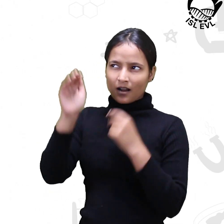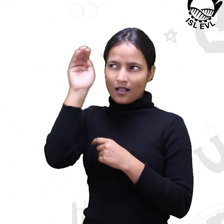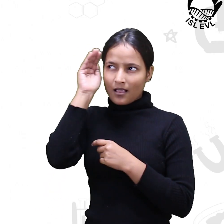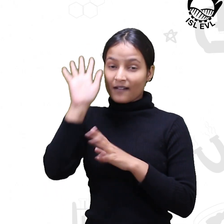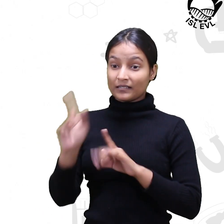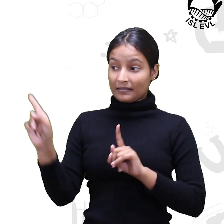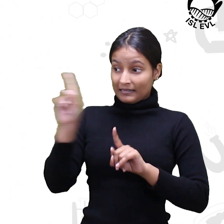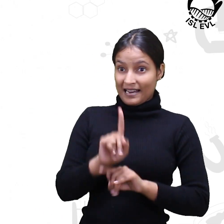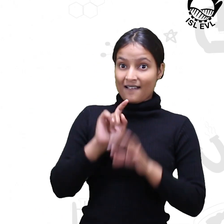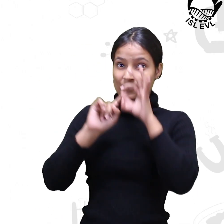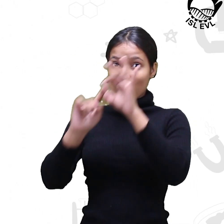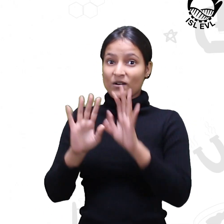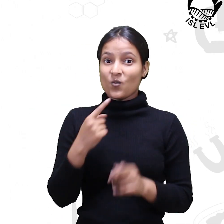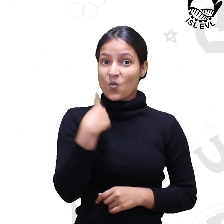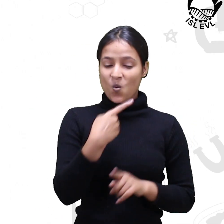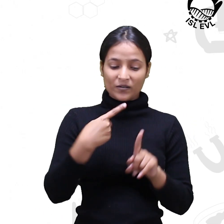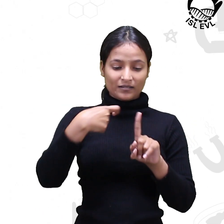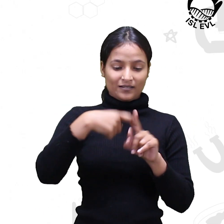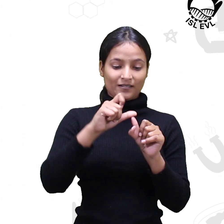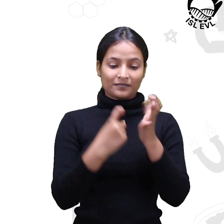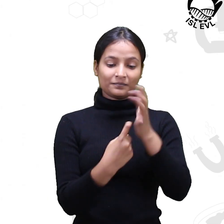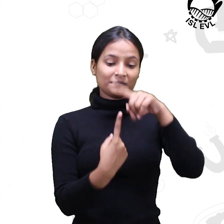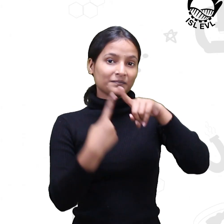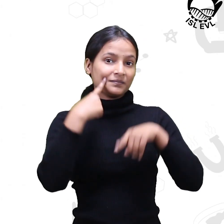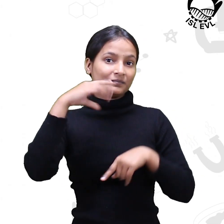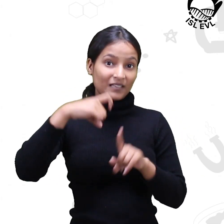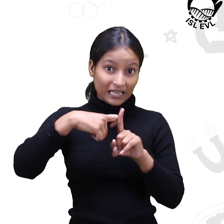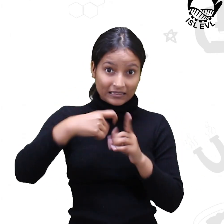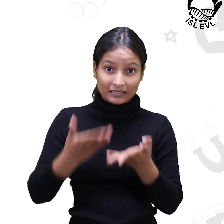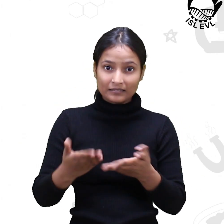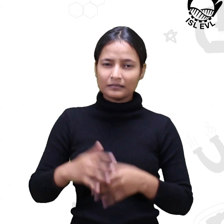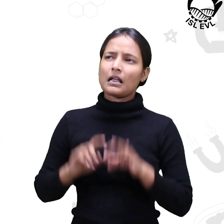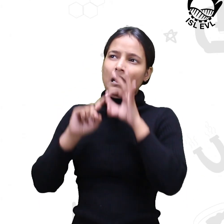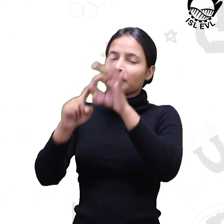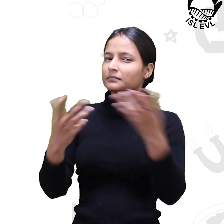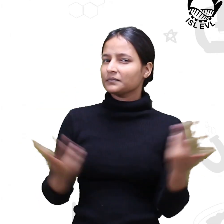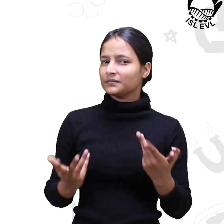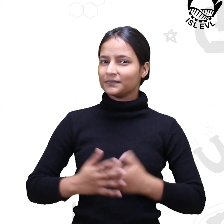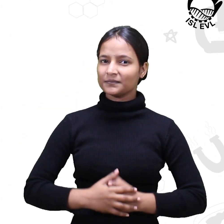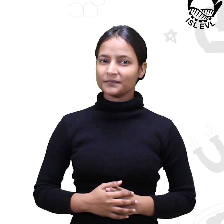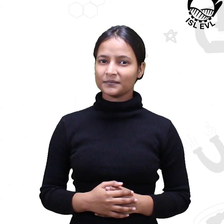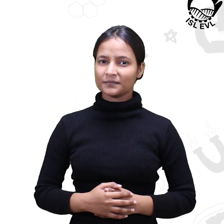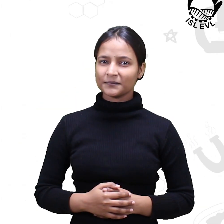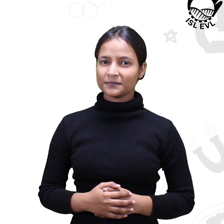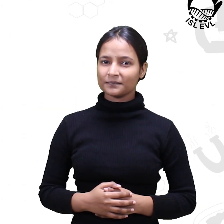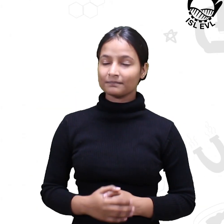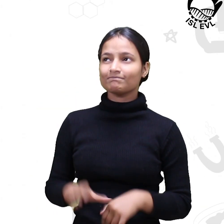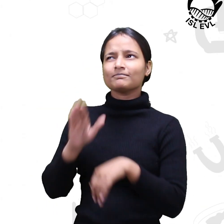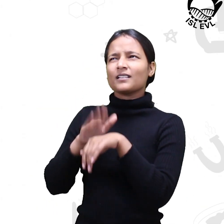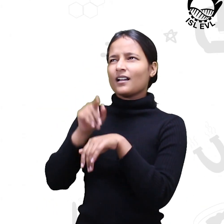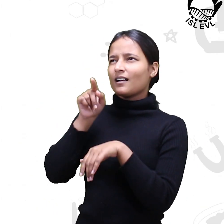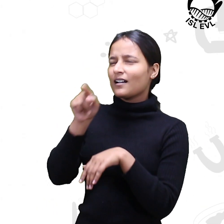Karthik put himself in the shoes of the expert. He also had an interesting question to ask.